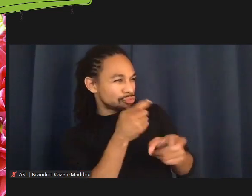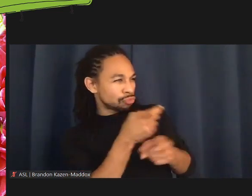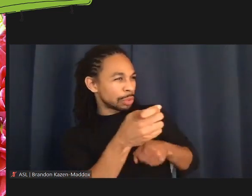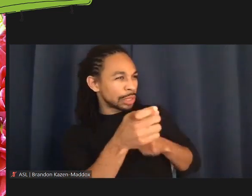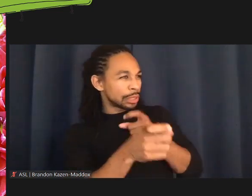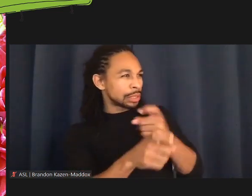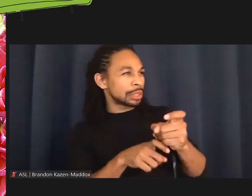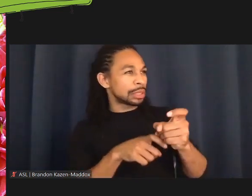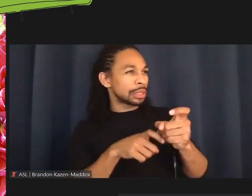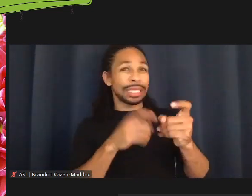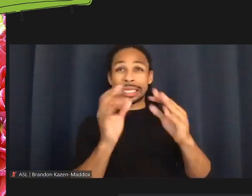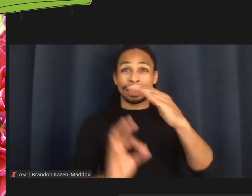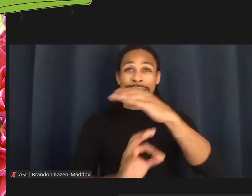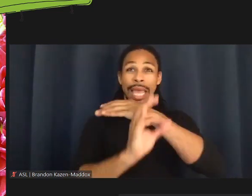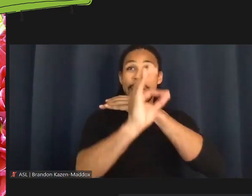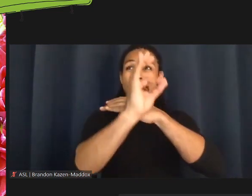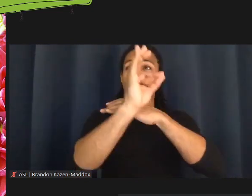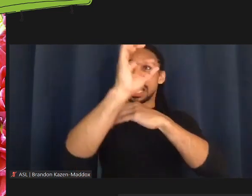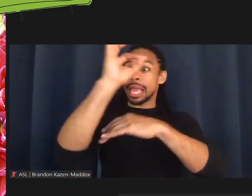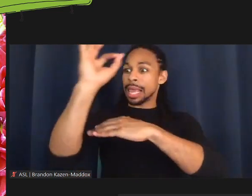day and night.